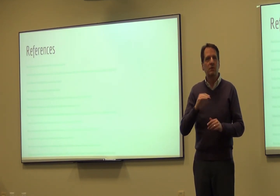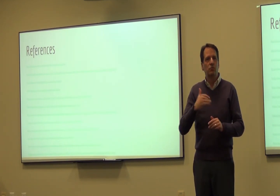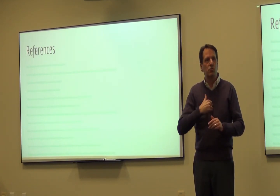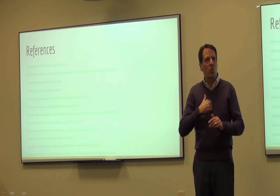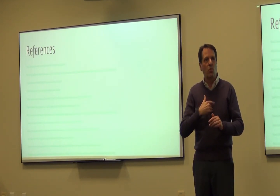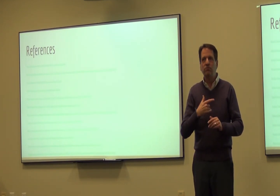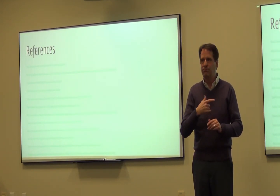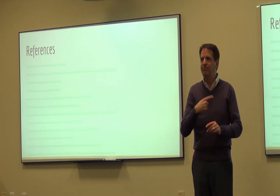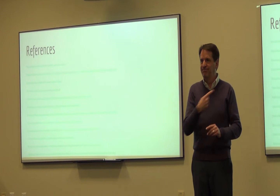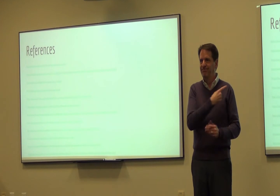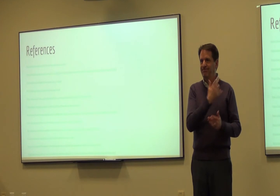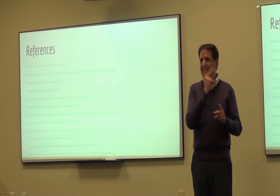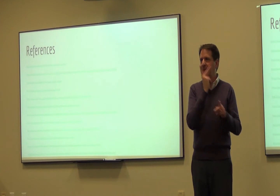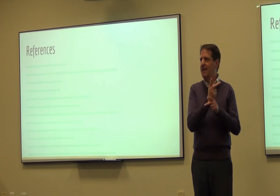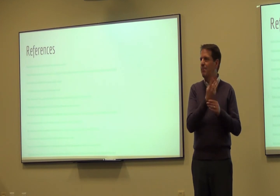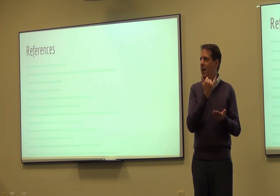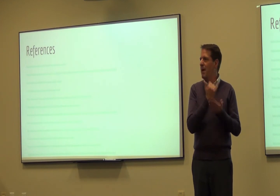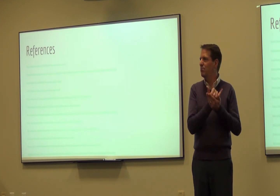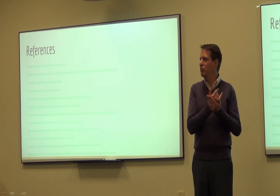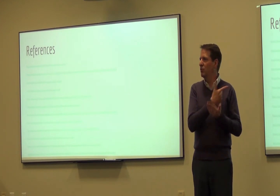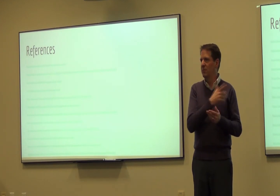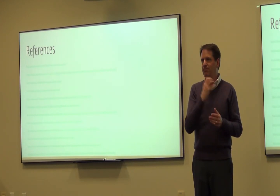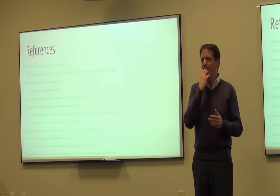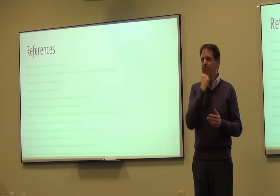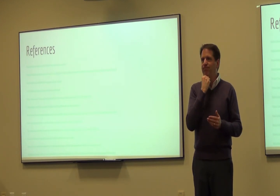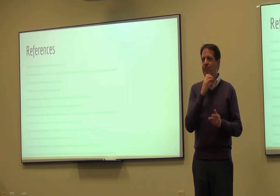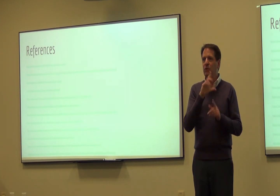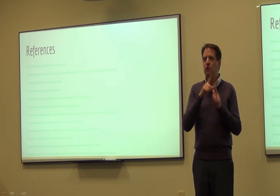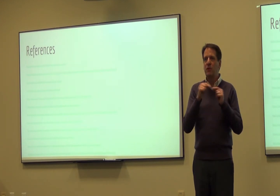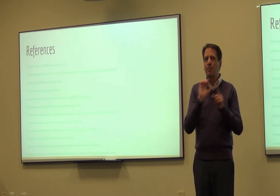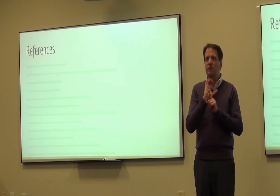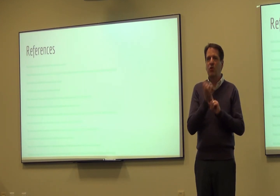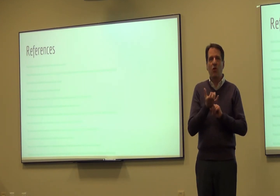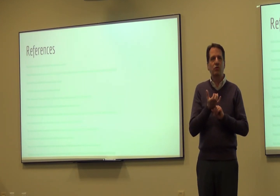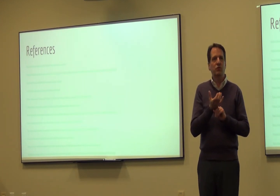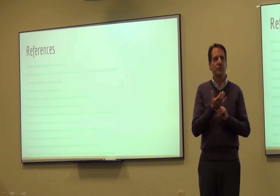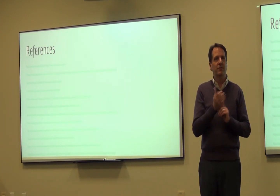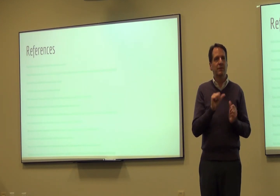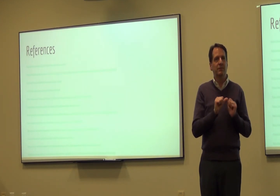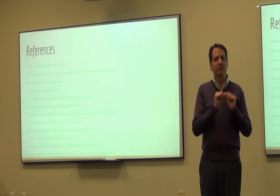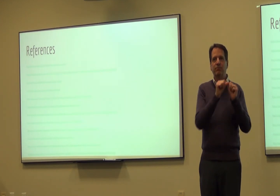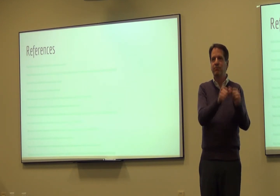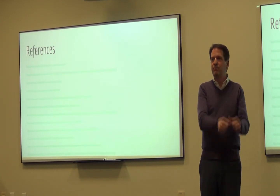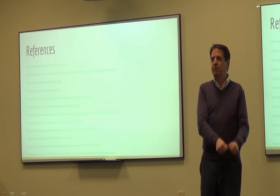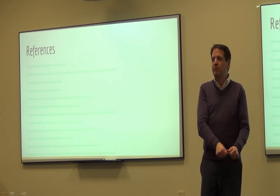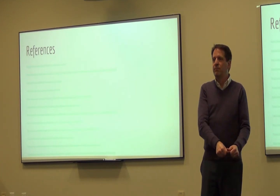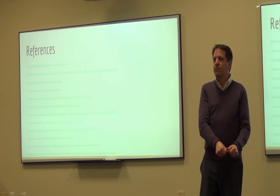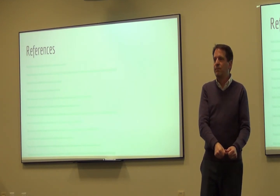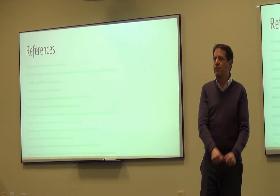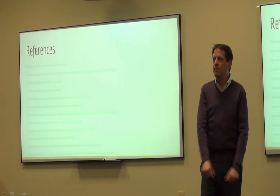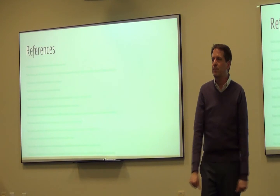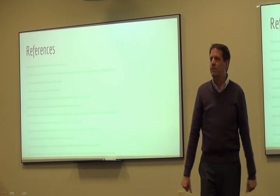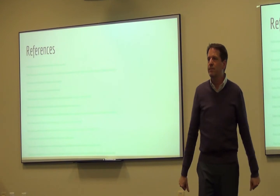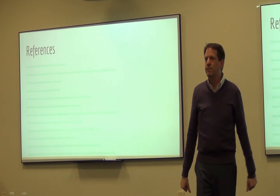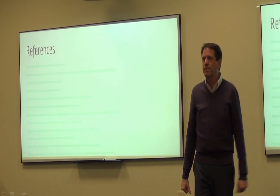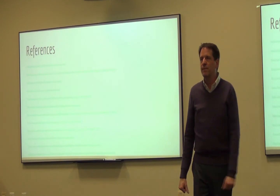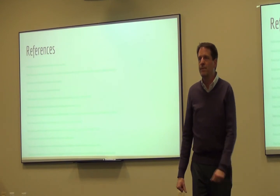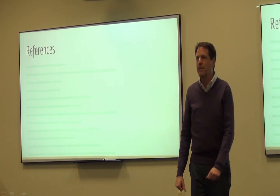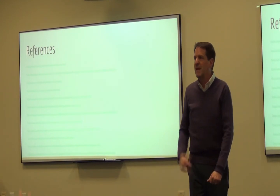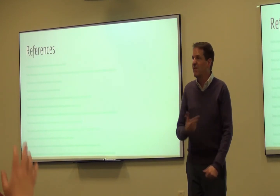over and keep the heart of Japan. And they kept the emperor in his position to preserve Japanese culture going